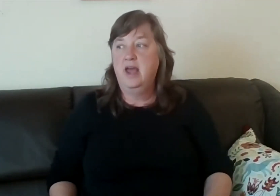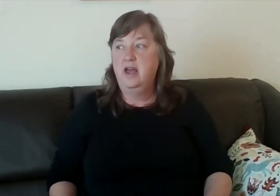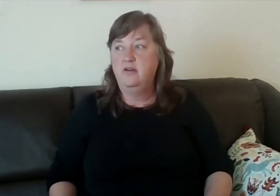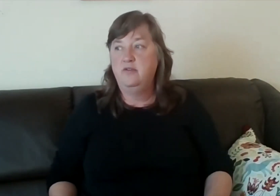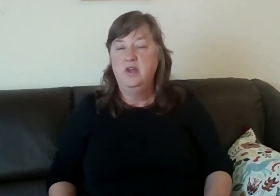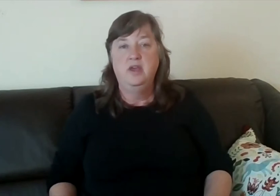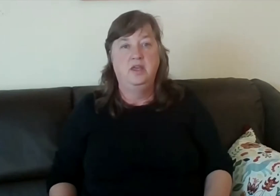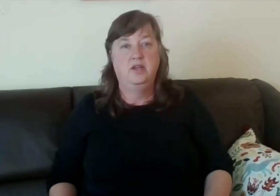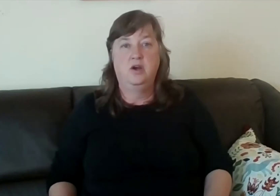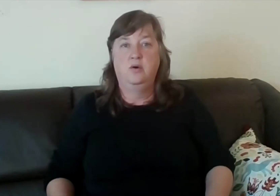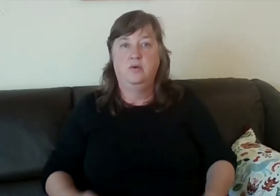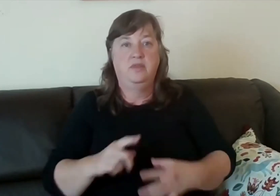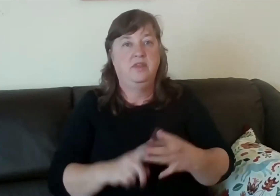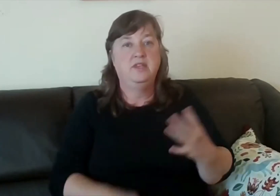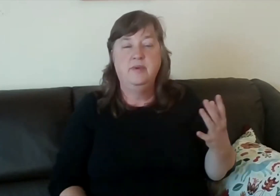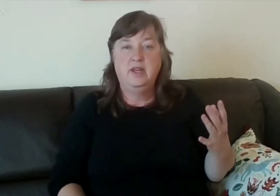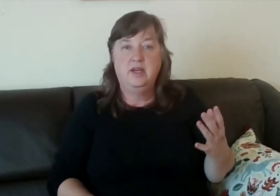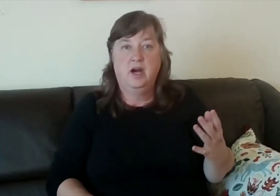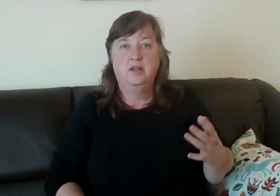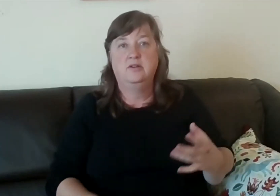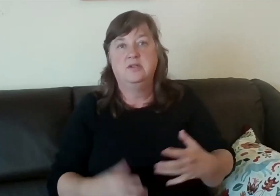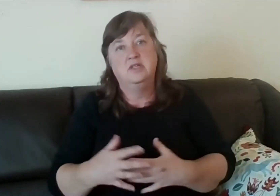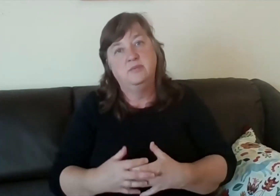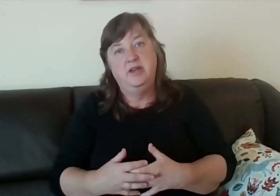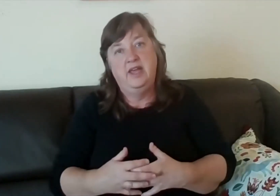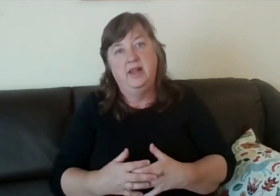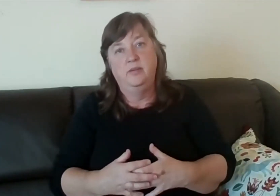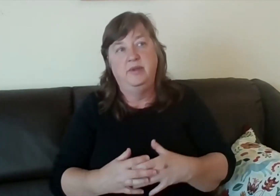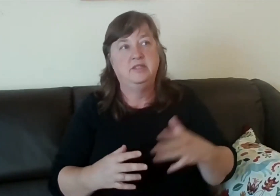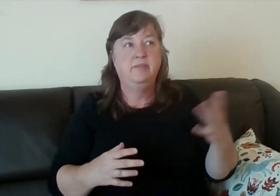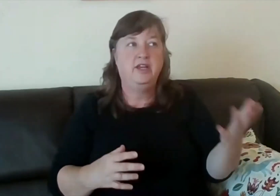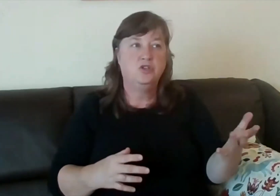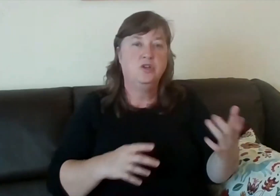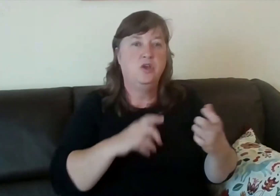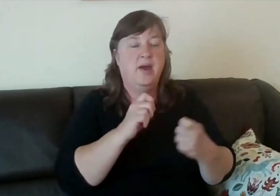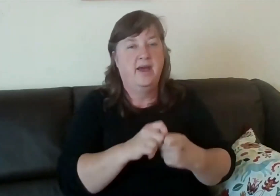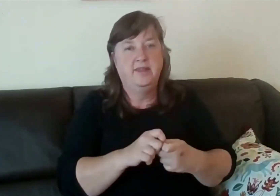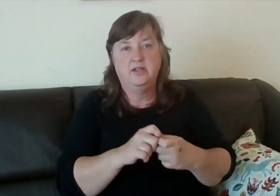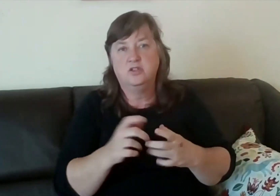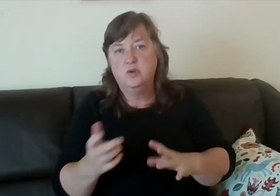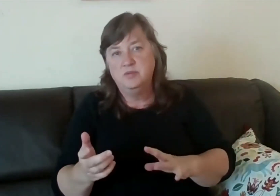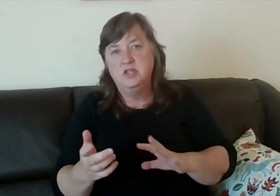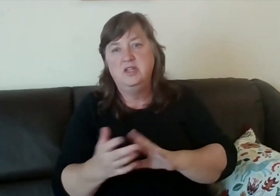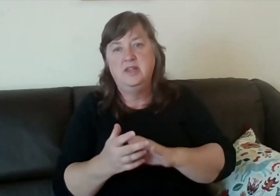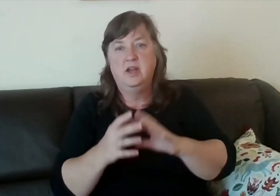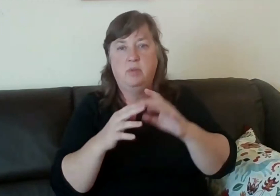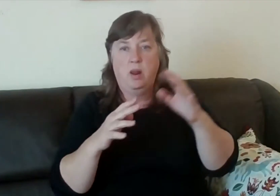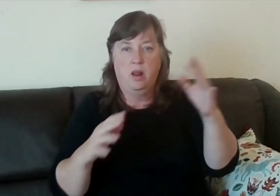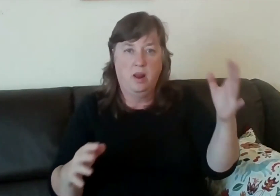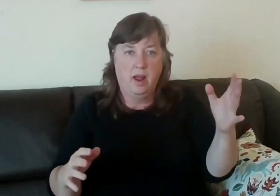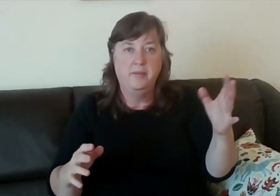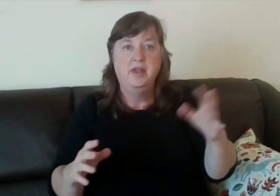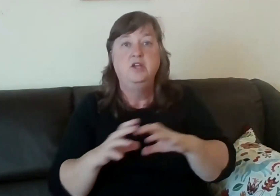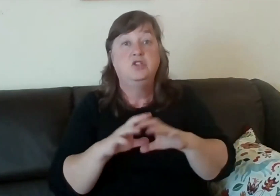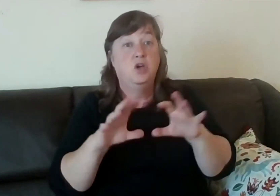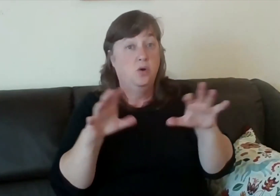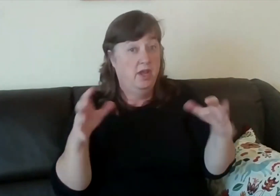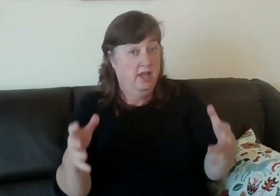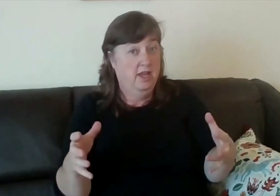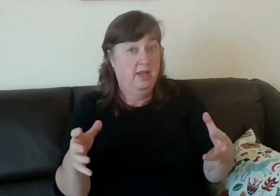have, you know, these many colors, this many elements. Make sure that you add that description in there, blah, blah, blah, blah. So